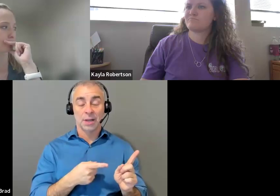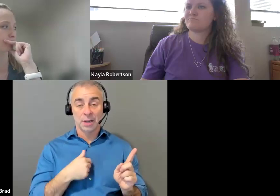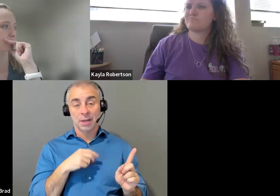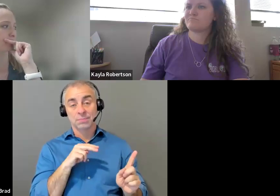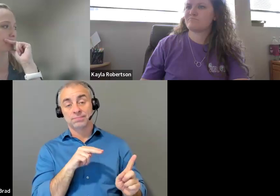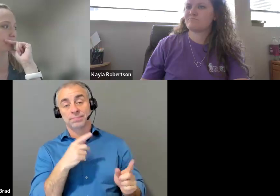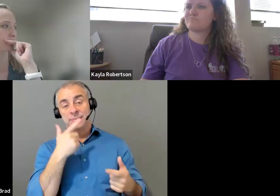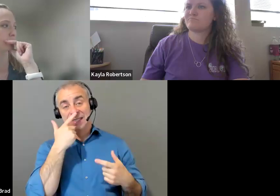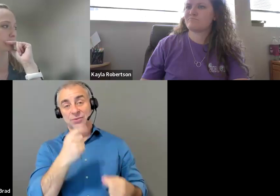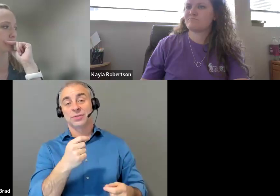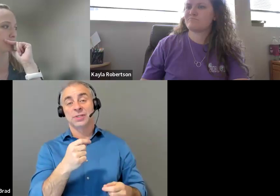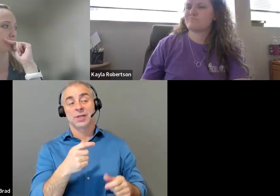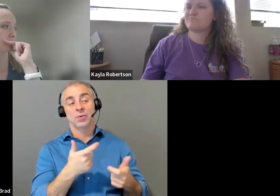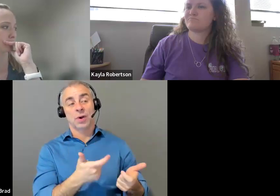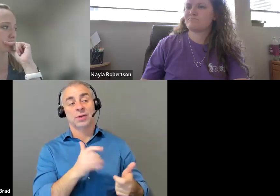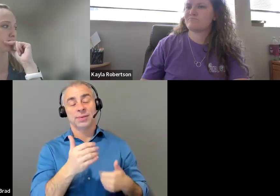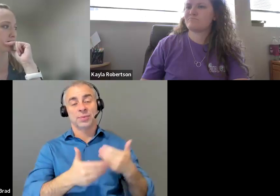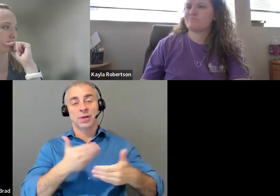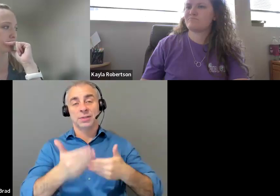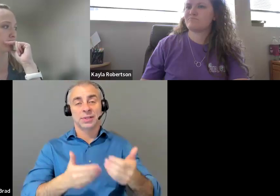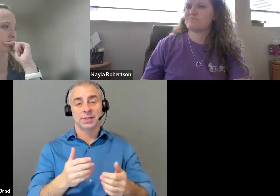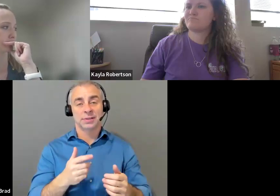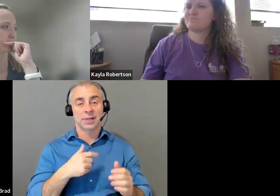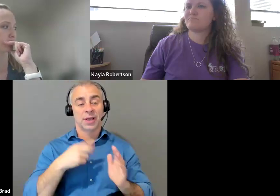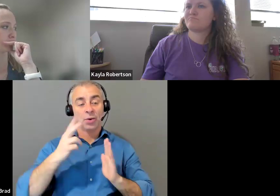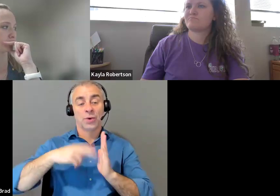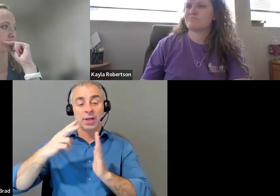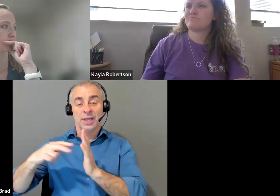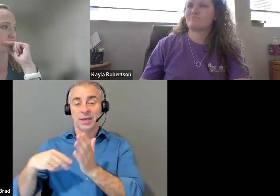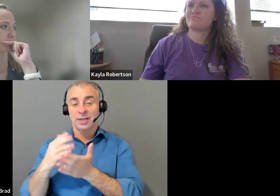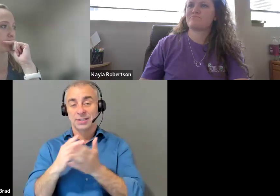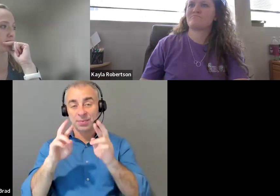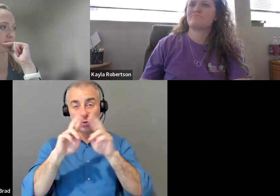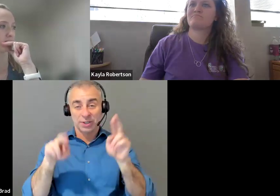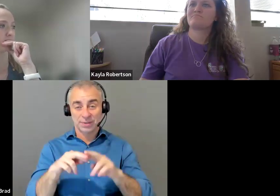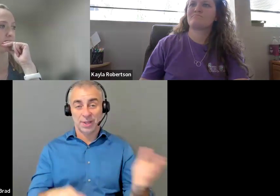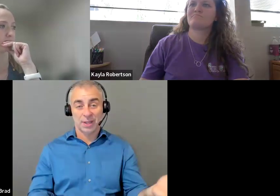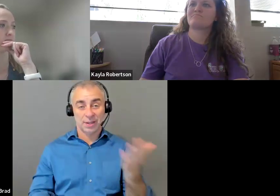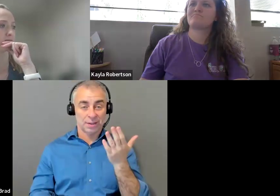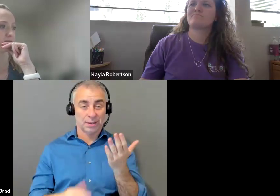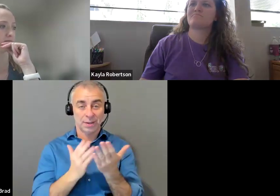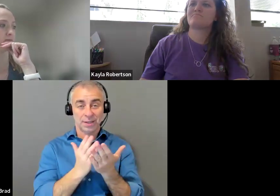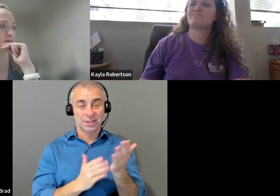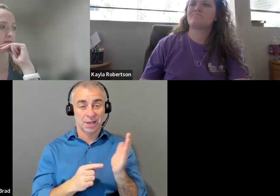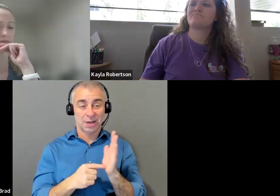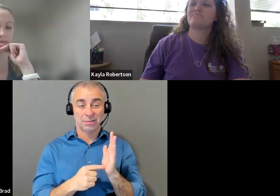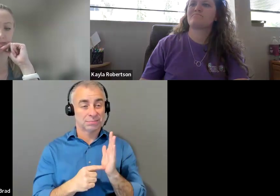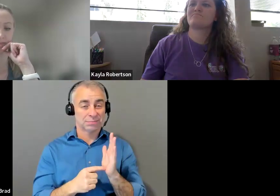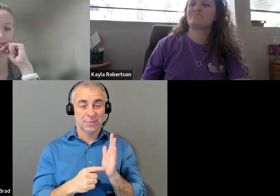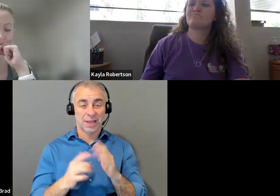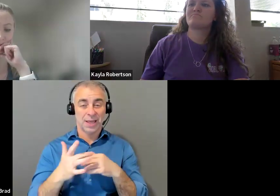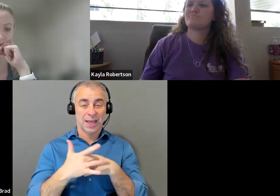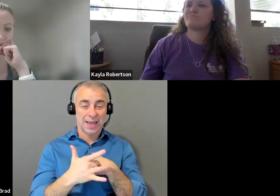interesting to see, some of the resumes that came in that were just so bare